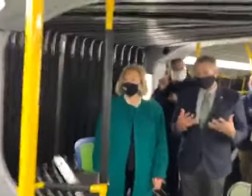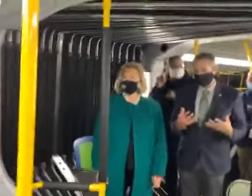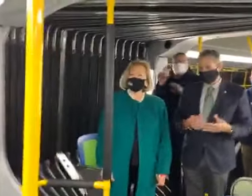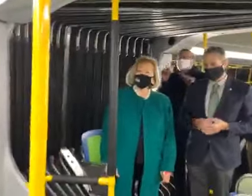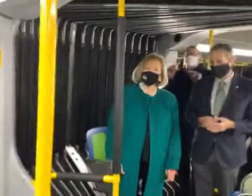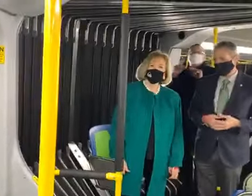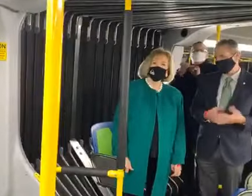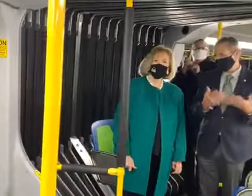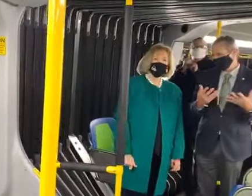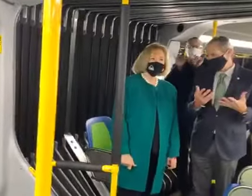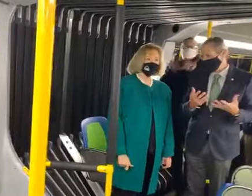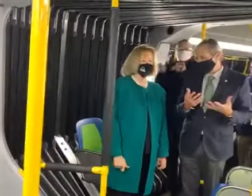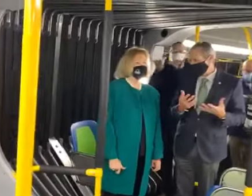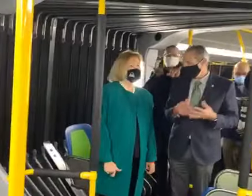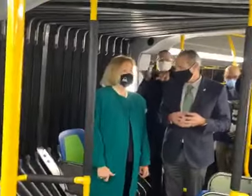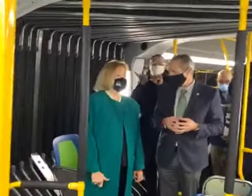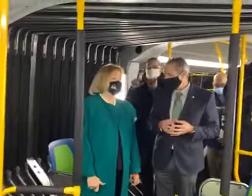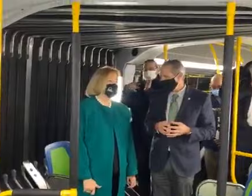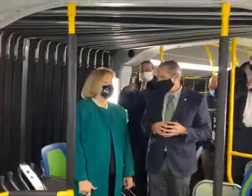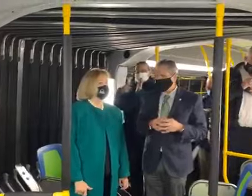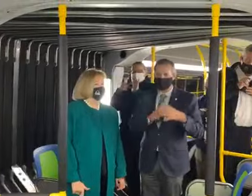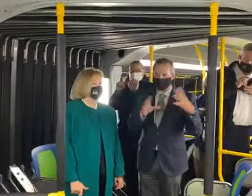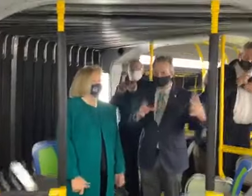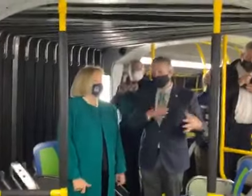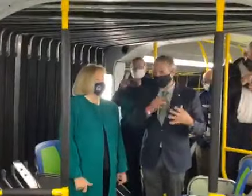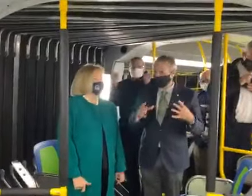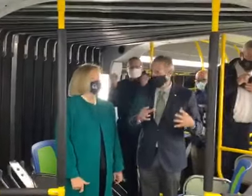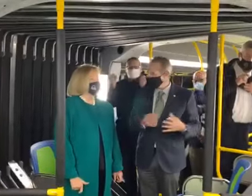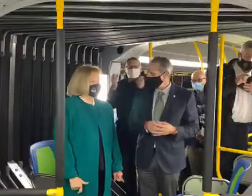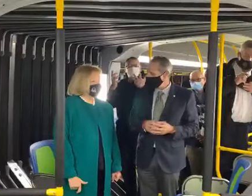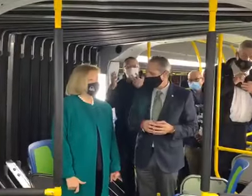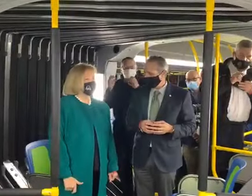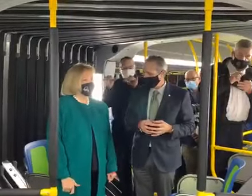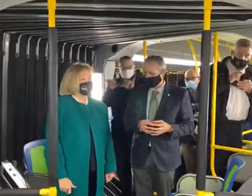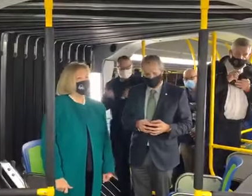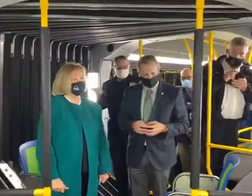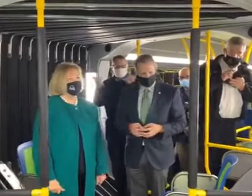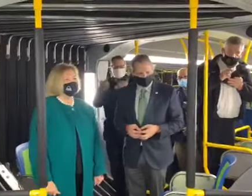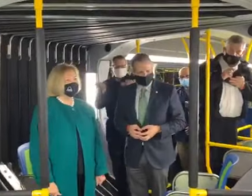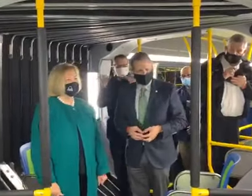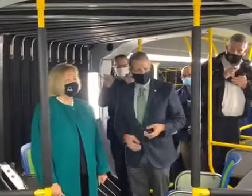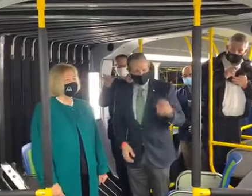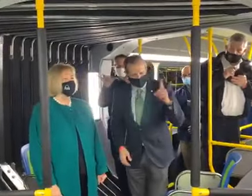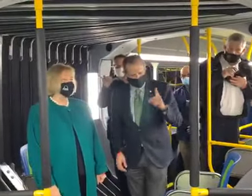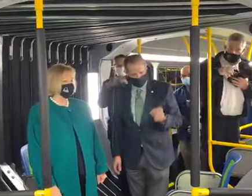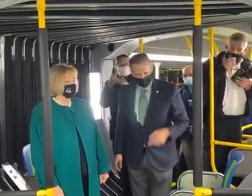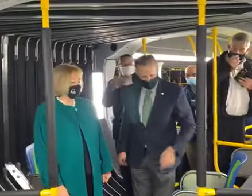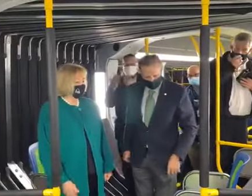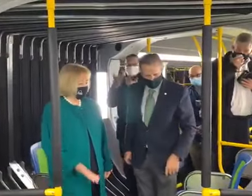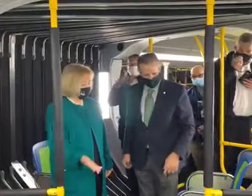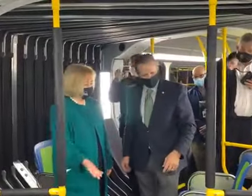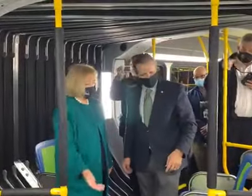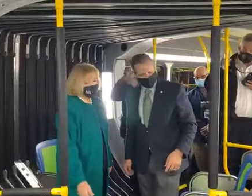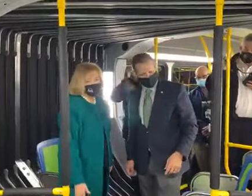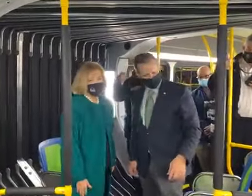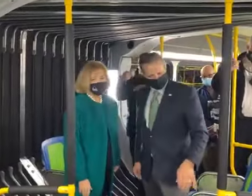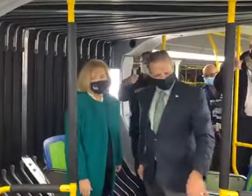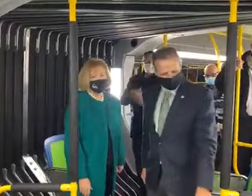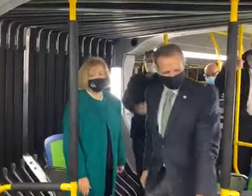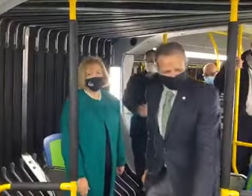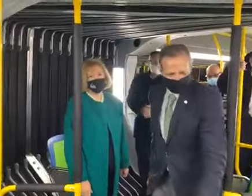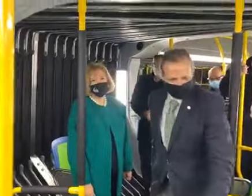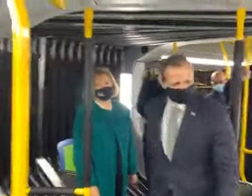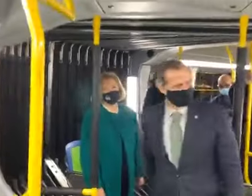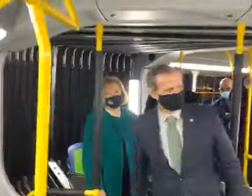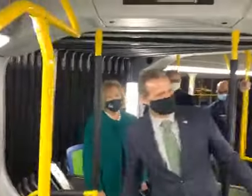do for efficiency is every once in a while they break, so we want them to be all a similar size. Yeah. Oh, sure. One thing that is, of